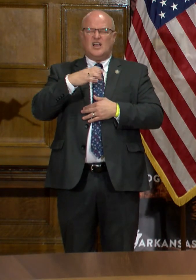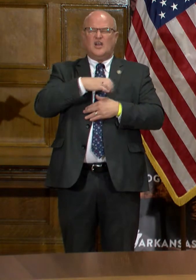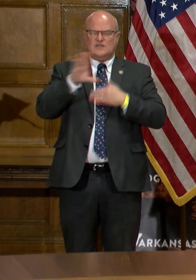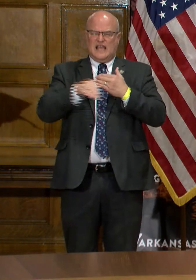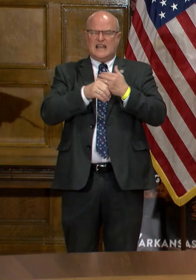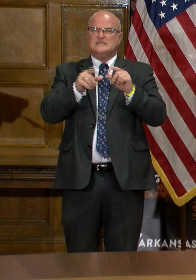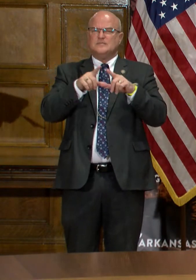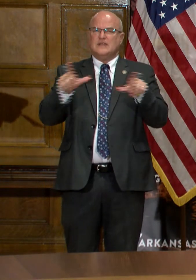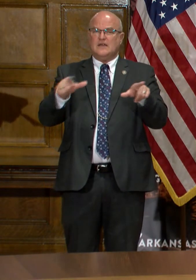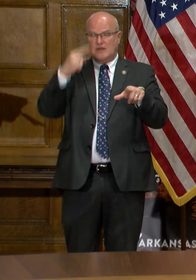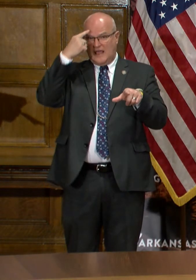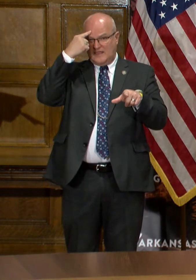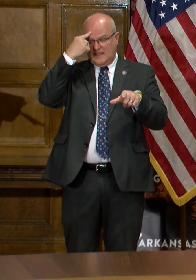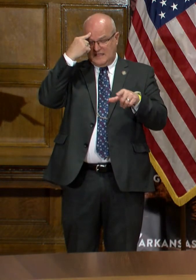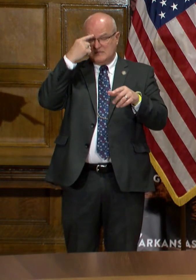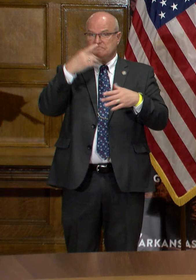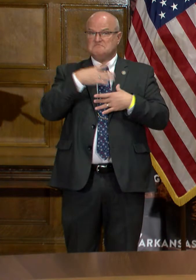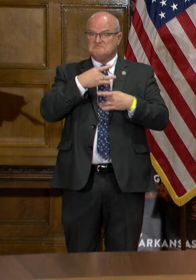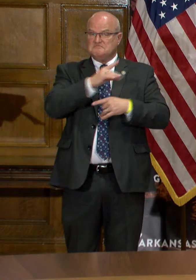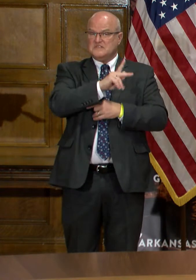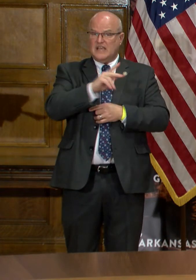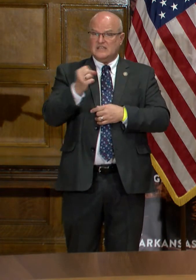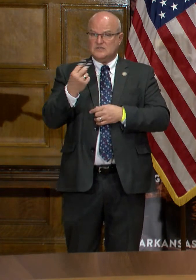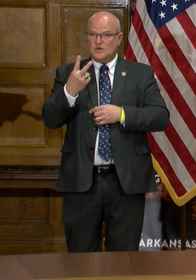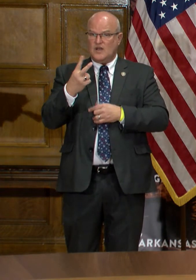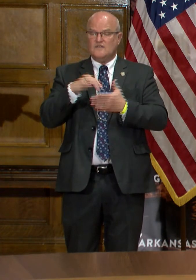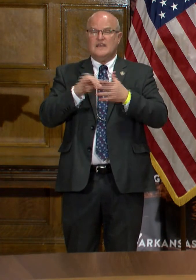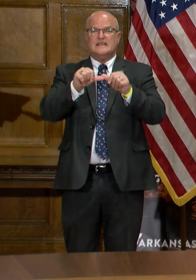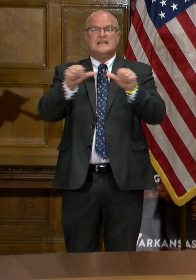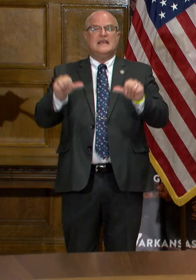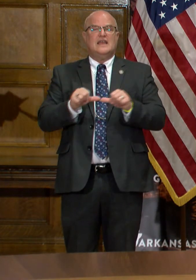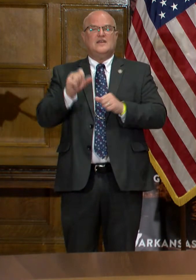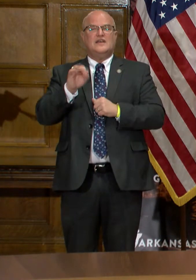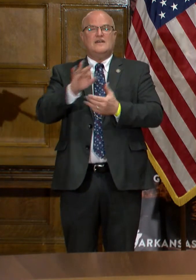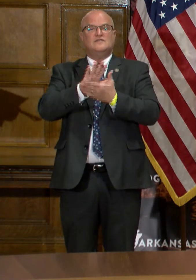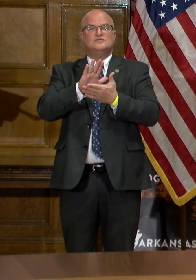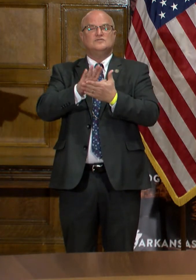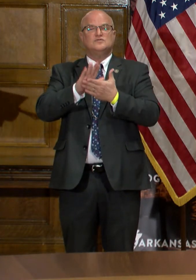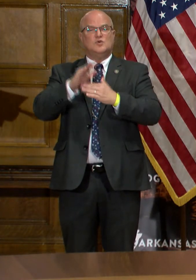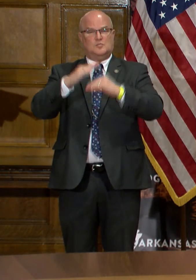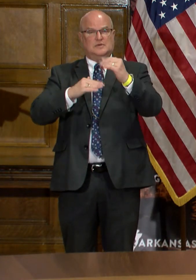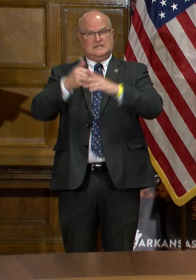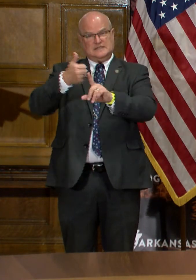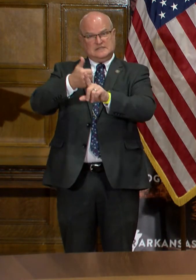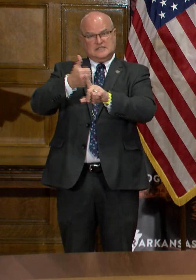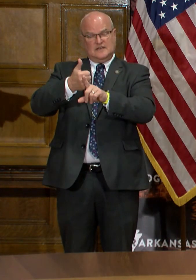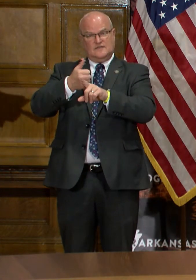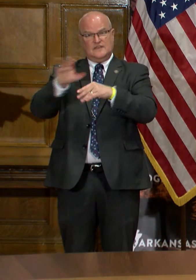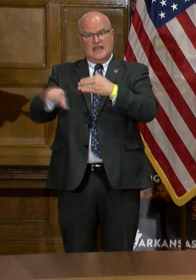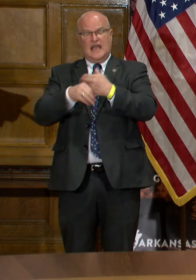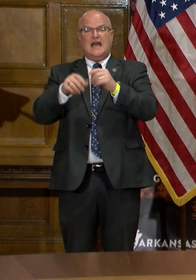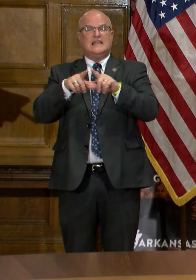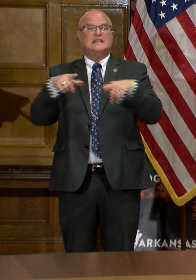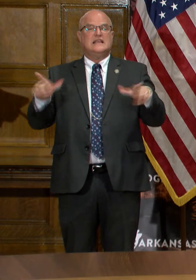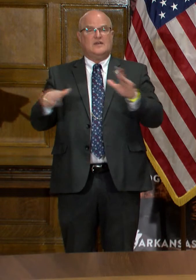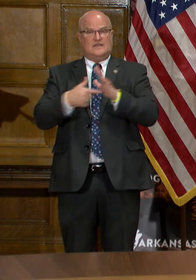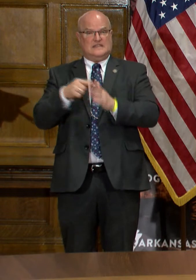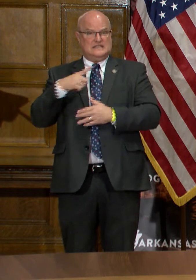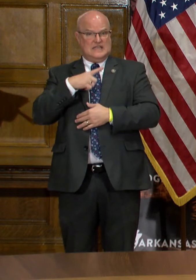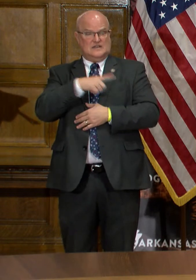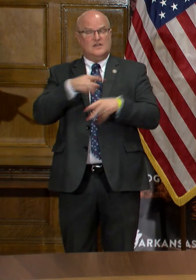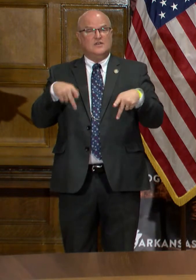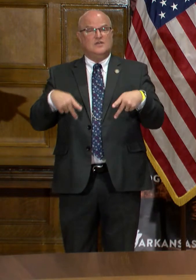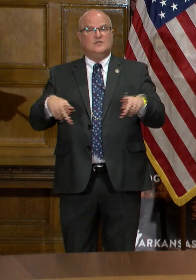think will be of interest for K-12, and that's in the area of school facilities. They added language in this legislation